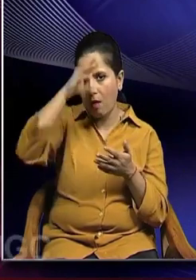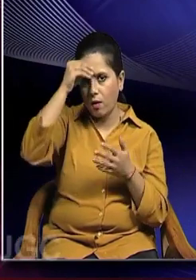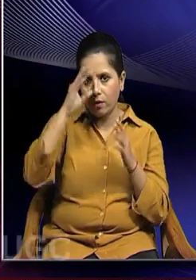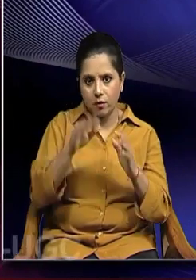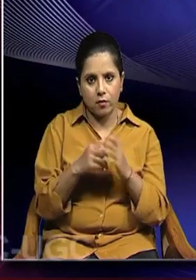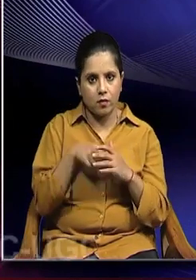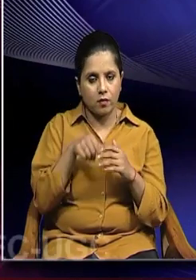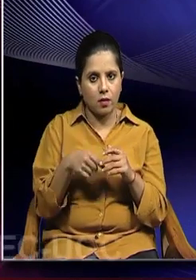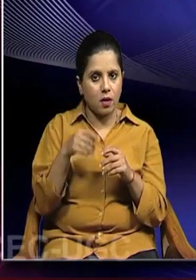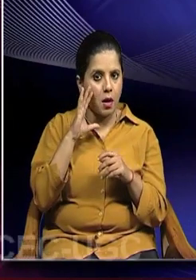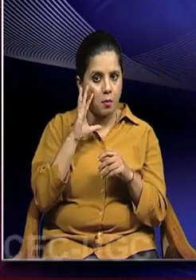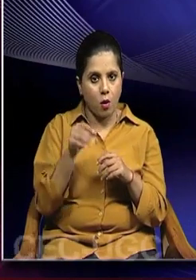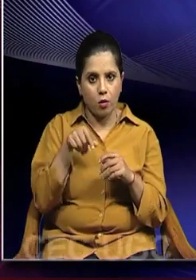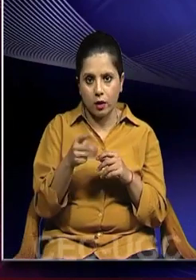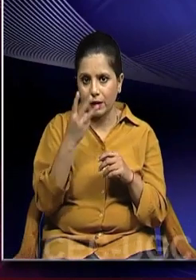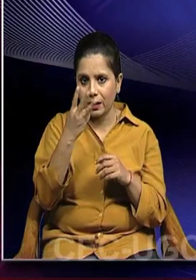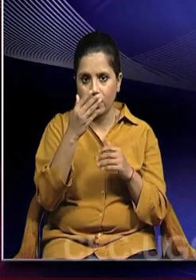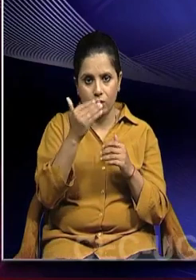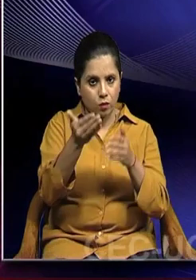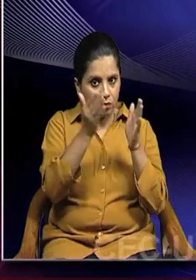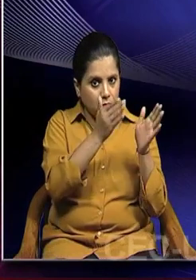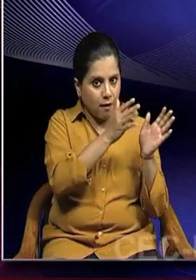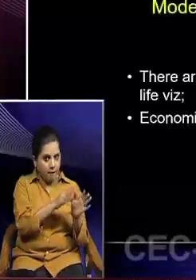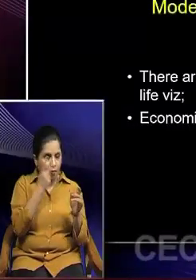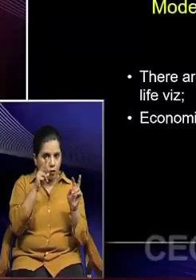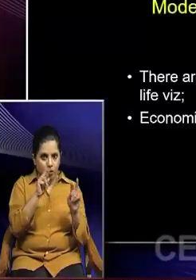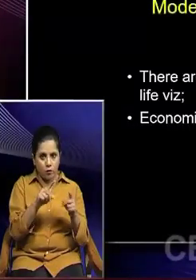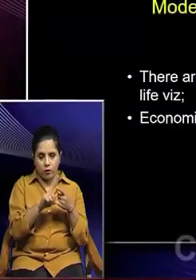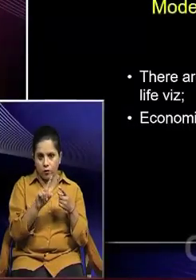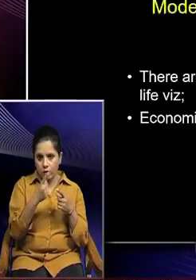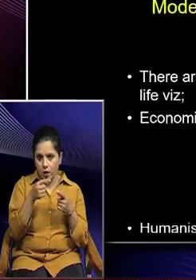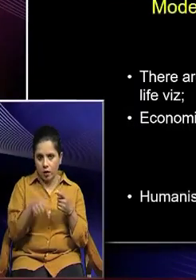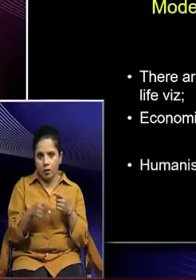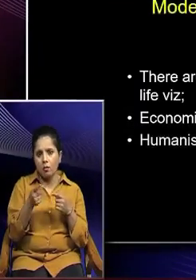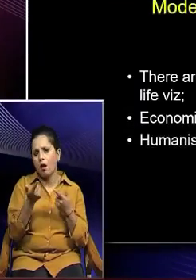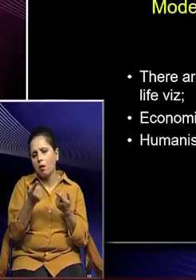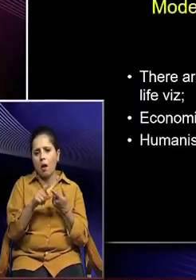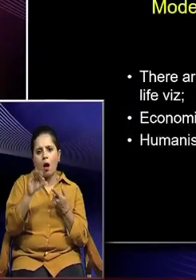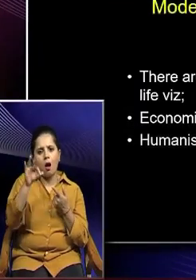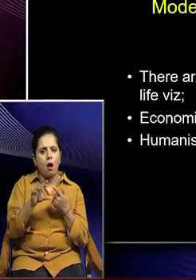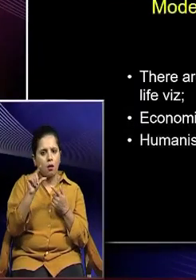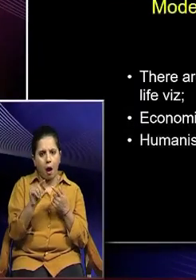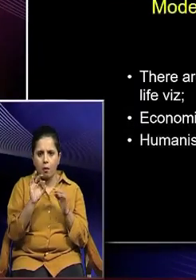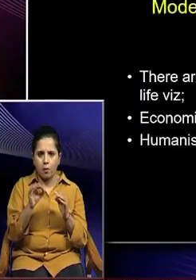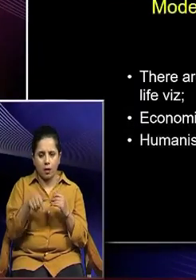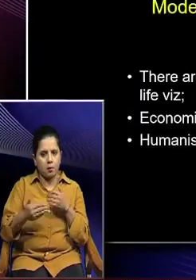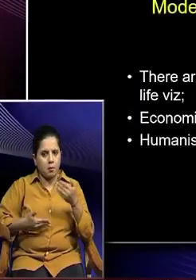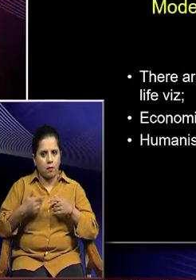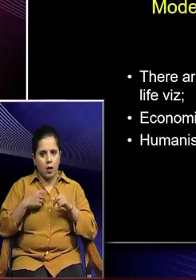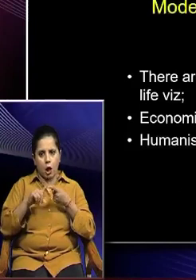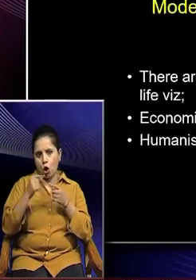are essentially 3 views of life. One is economistic view, where you behave like an economic